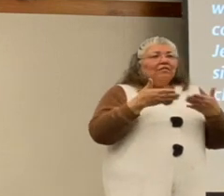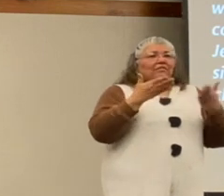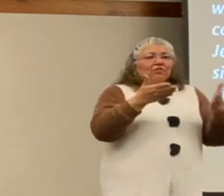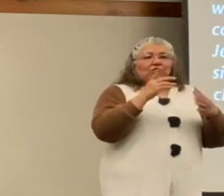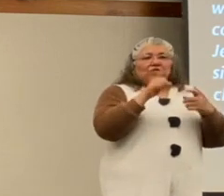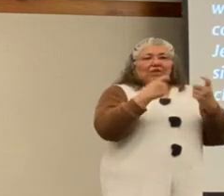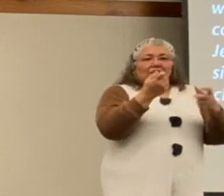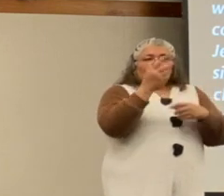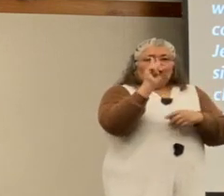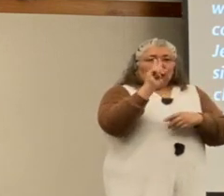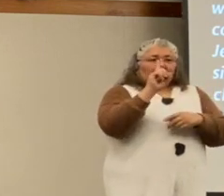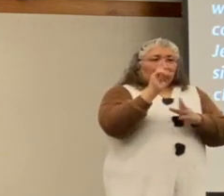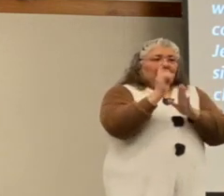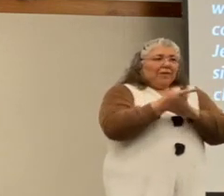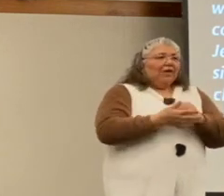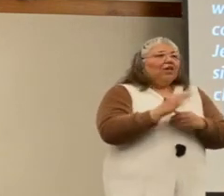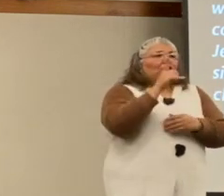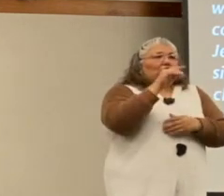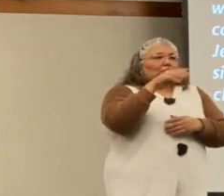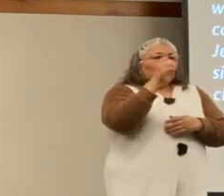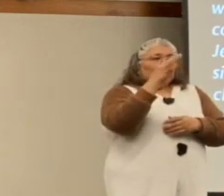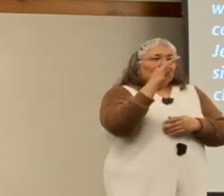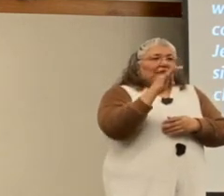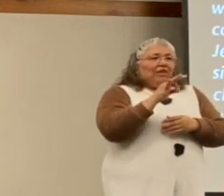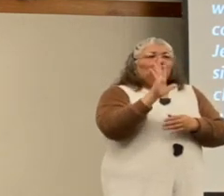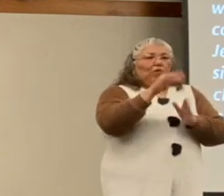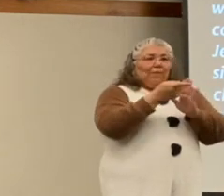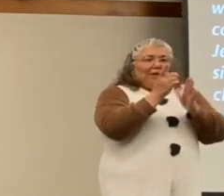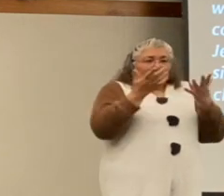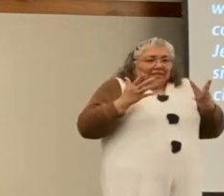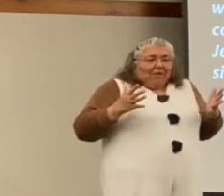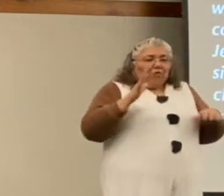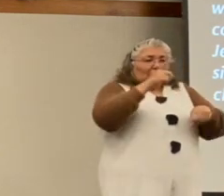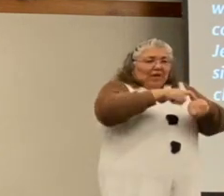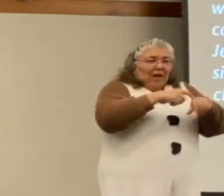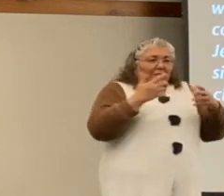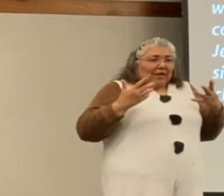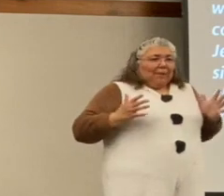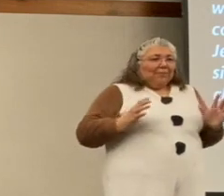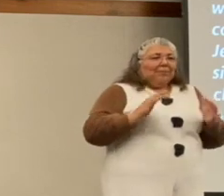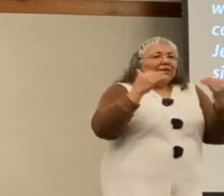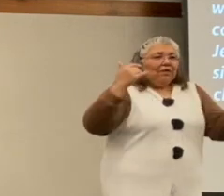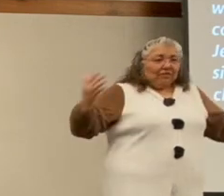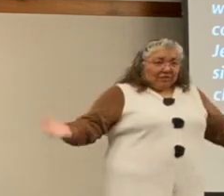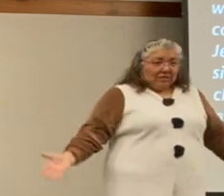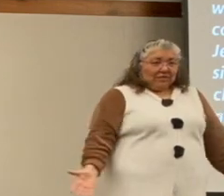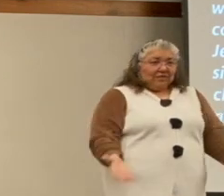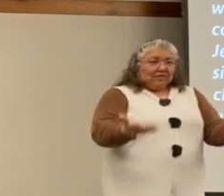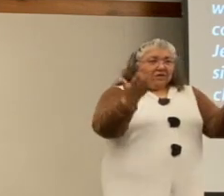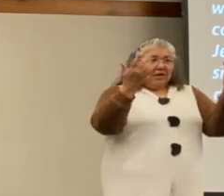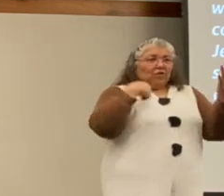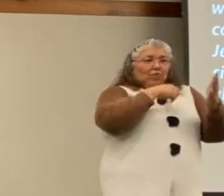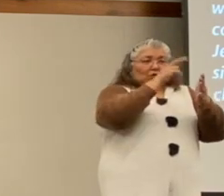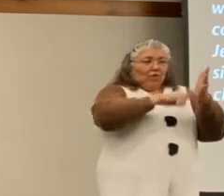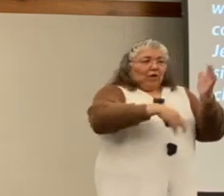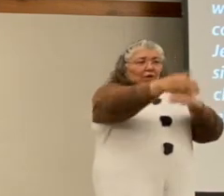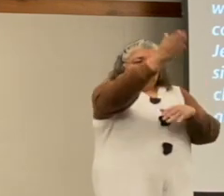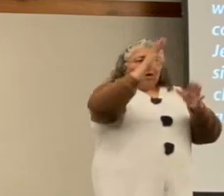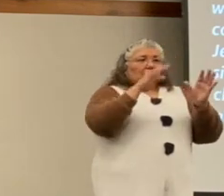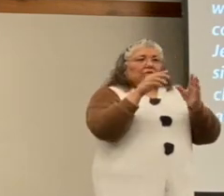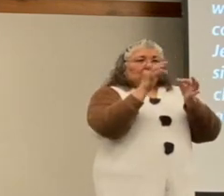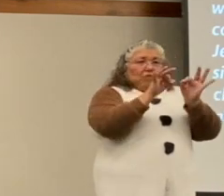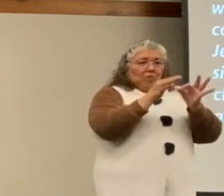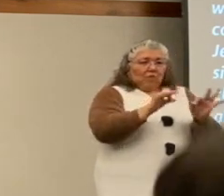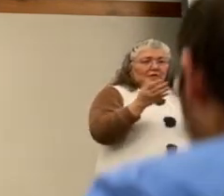So Luke 19, your minute is up, your time is up. Let's stand as we read God's word. That's what we do to honor